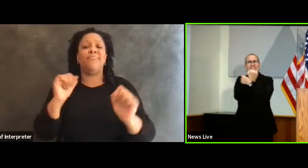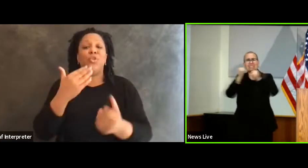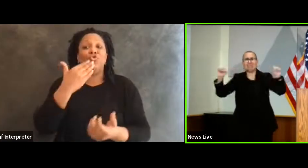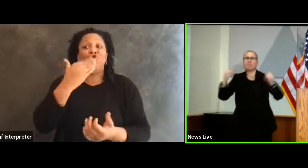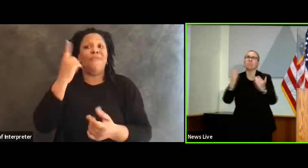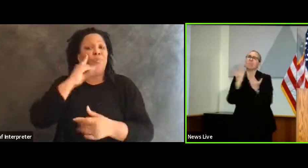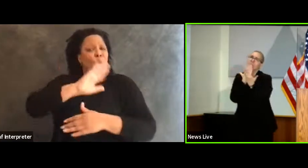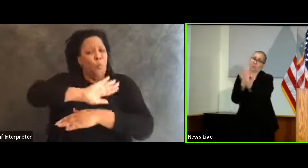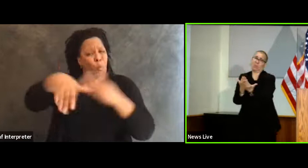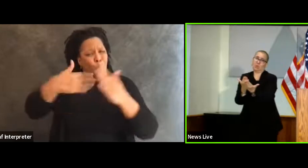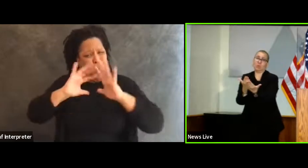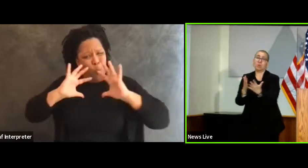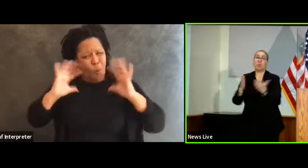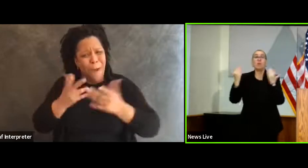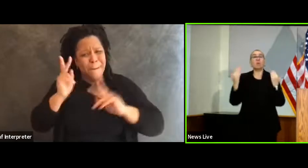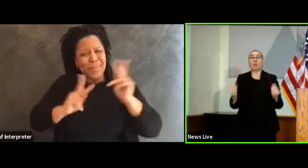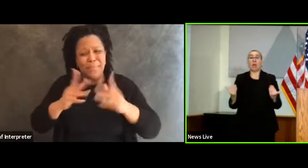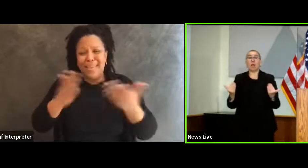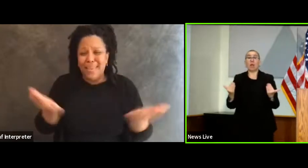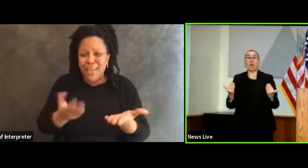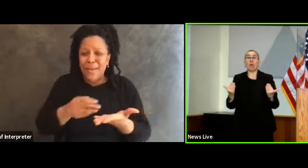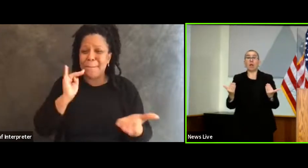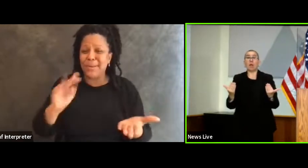return the podium back to Governor.